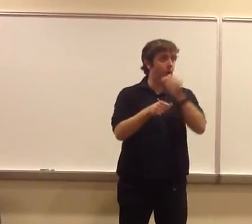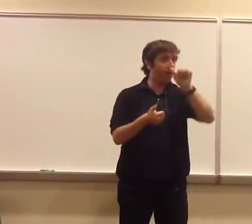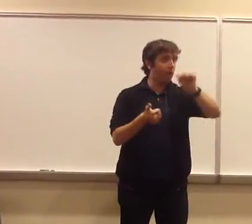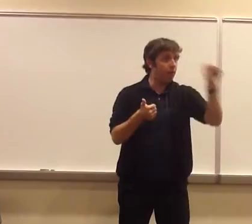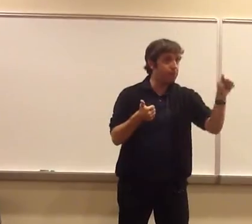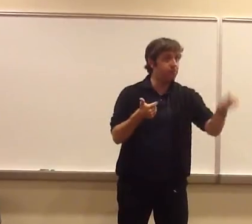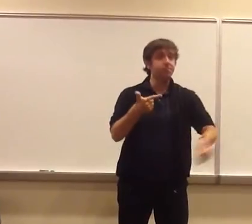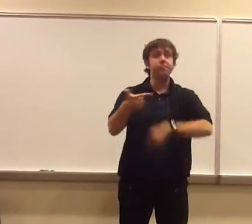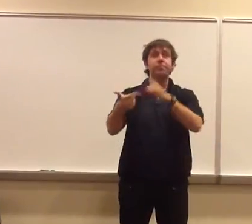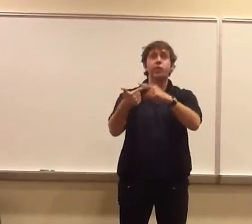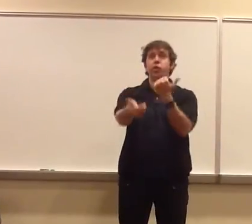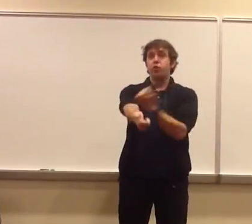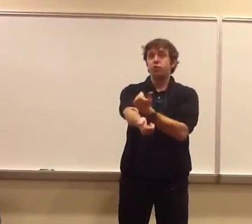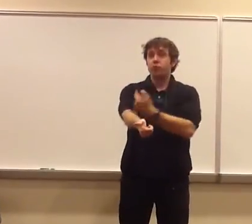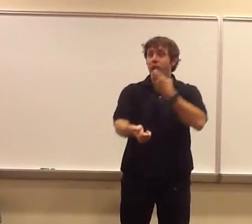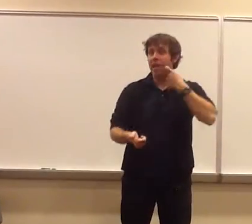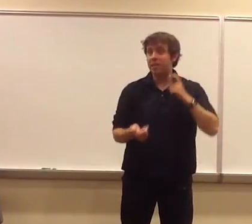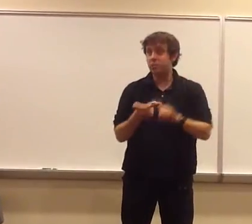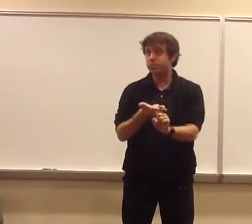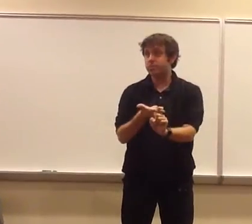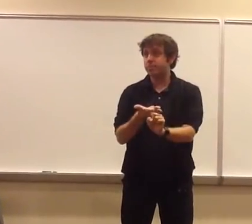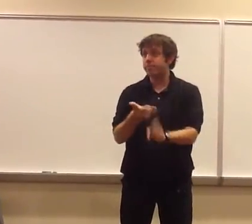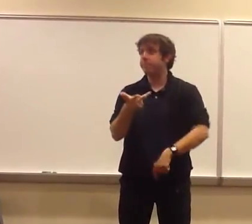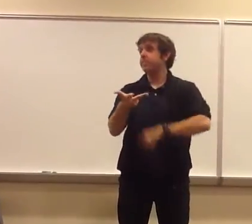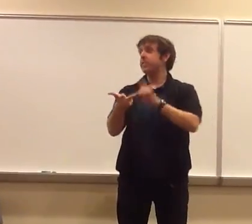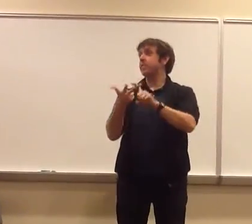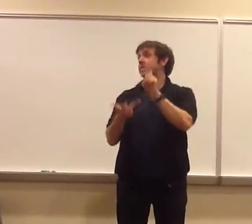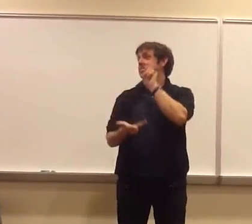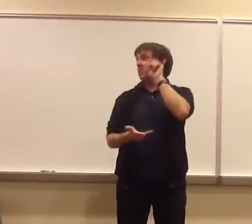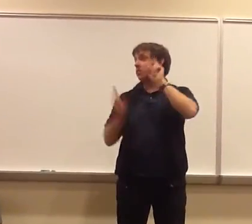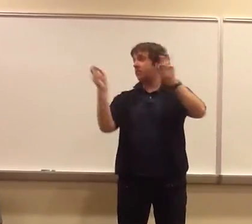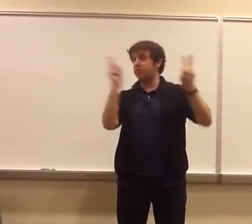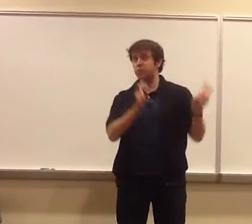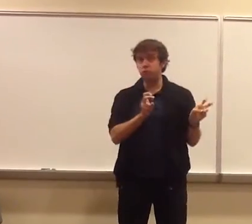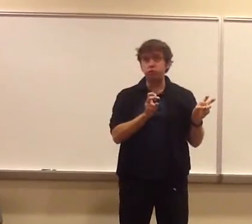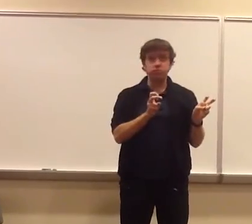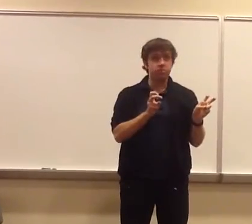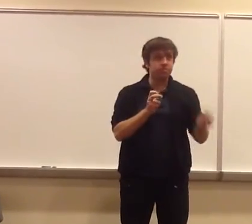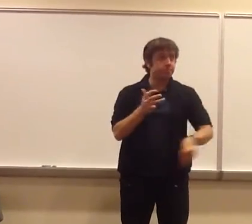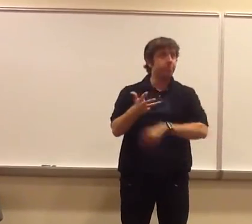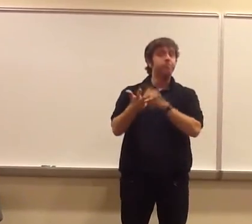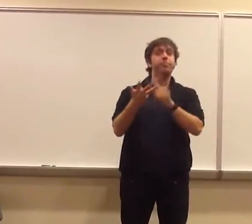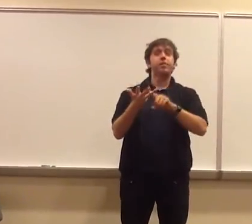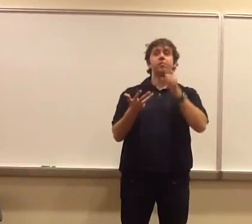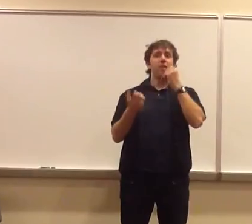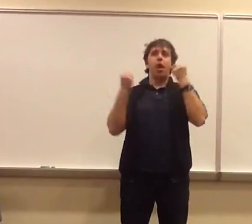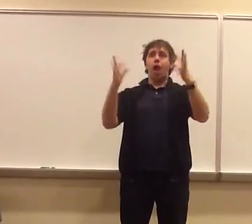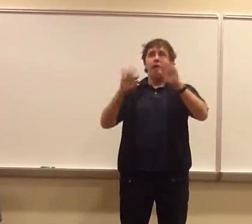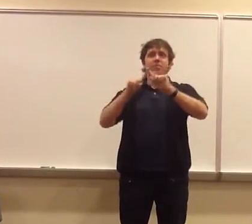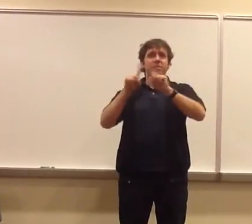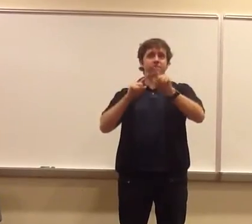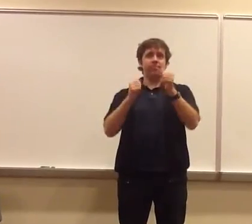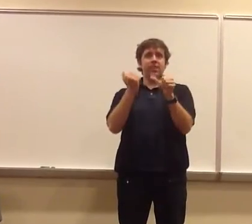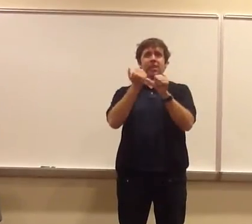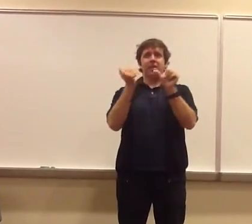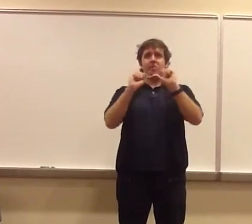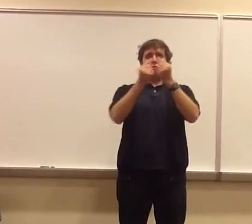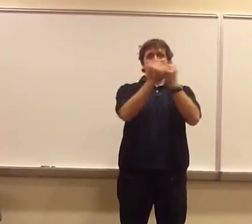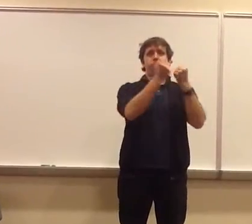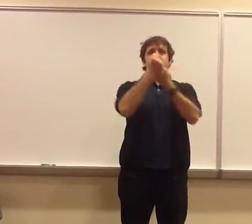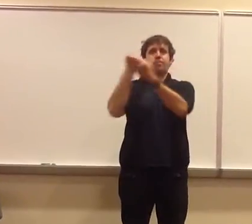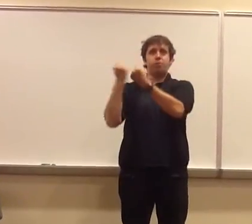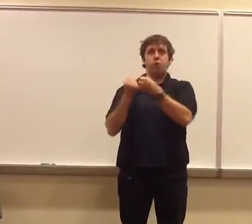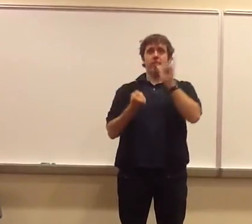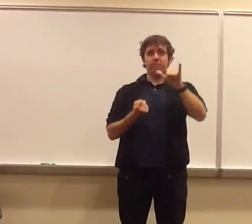Also, we have no AA program. We have no drug and alcohol programs. We have no programs for people who have